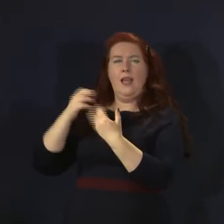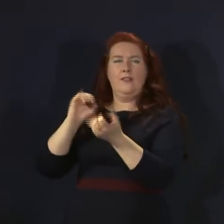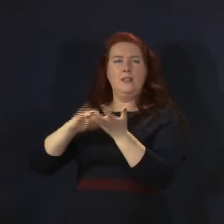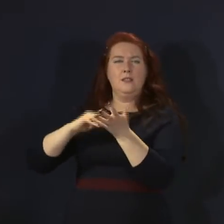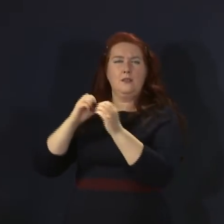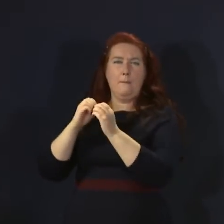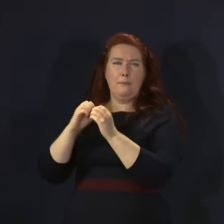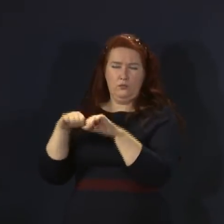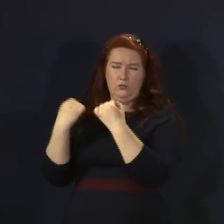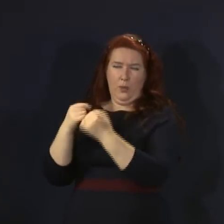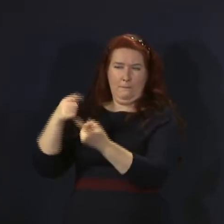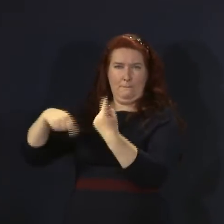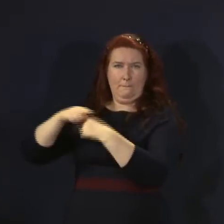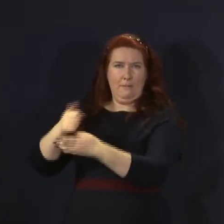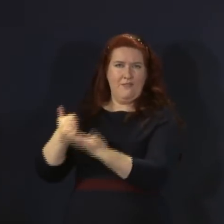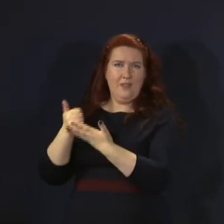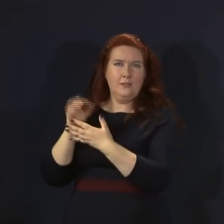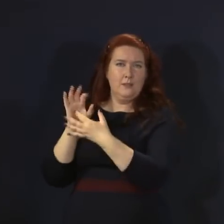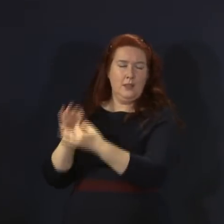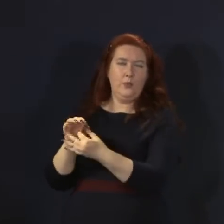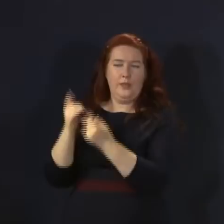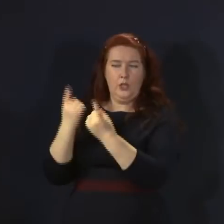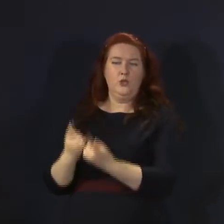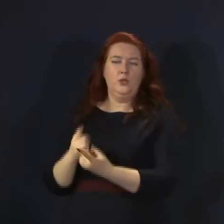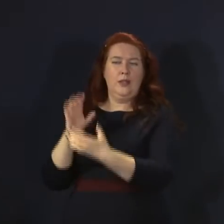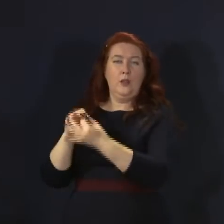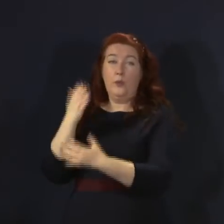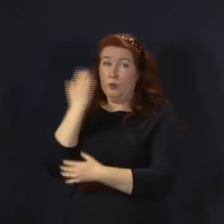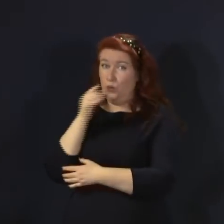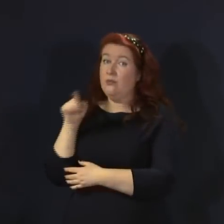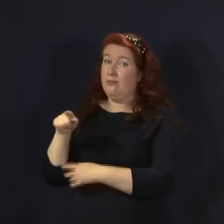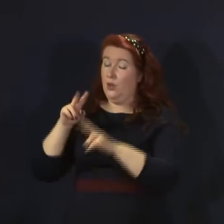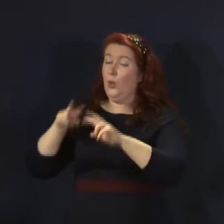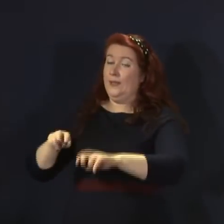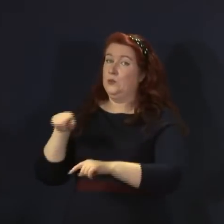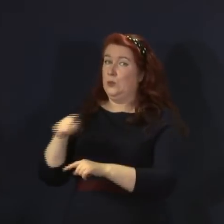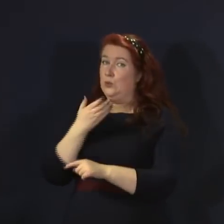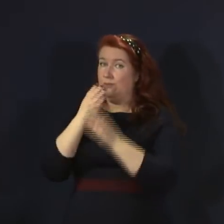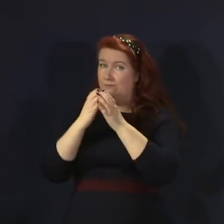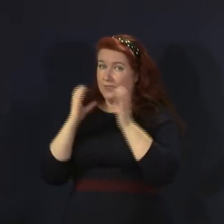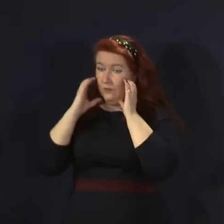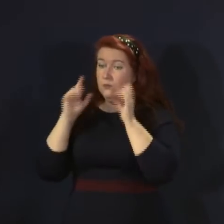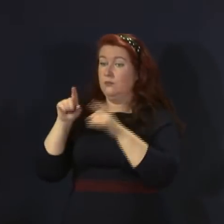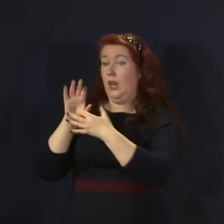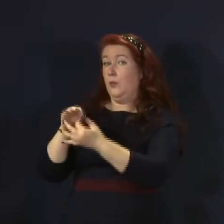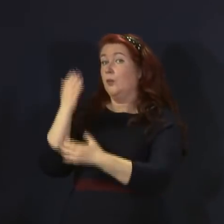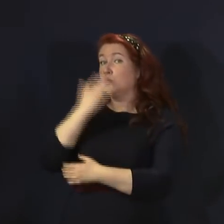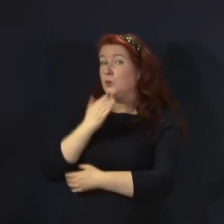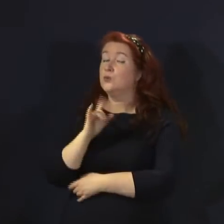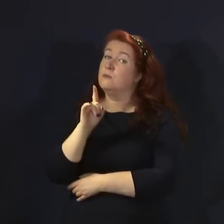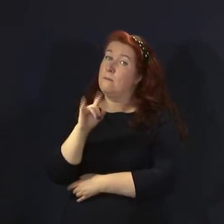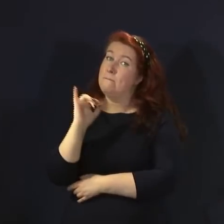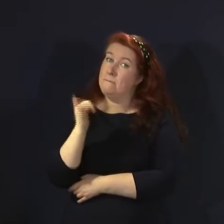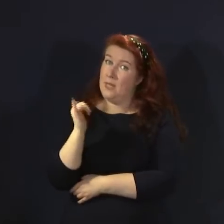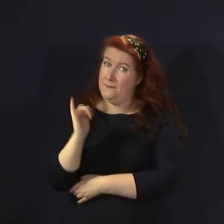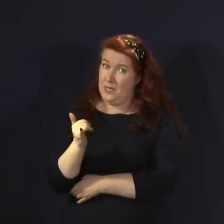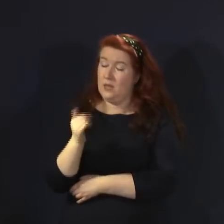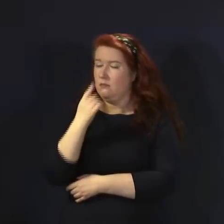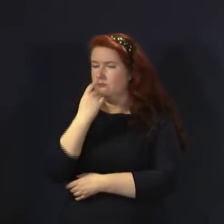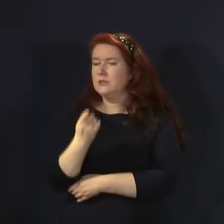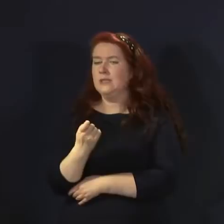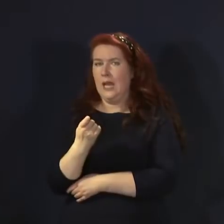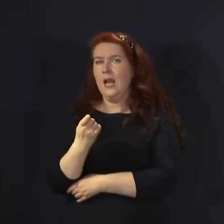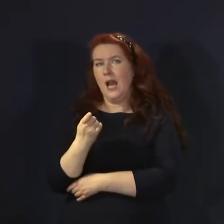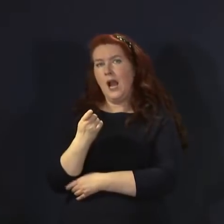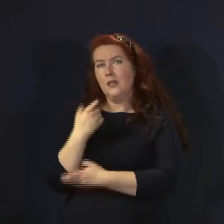that advises us on these issues within schools to look at this also over the next couple of weeks. So it may be that we are able to say